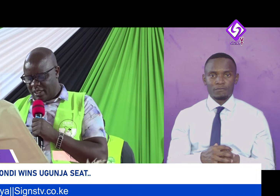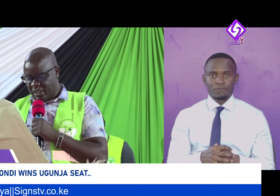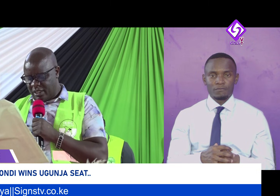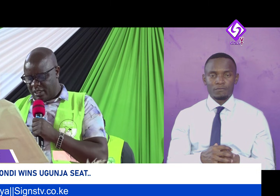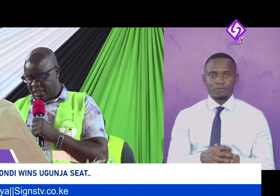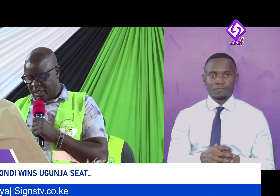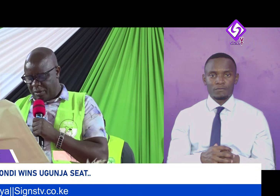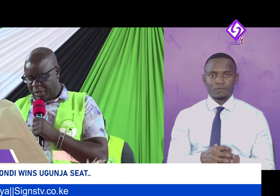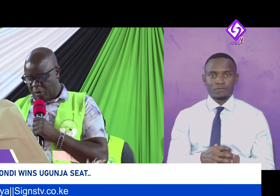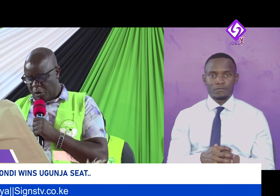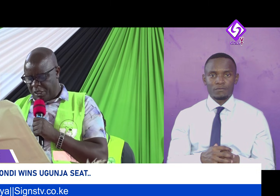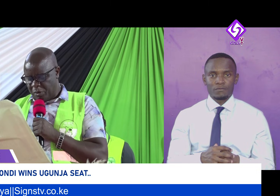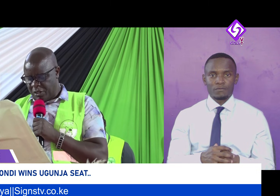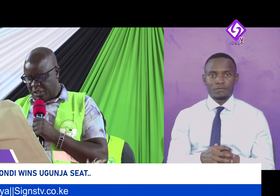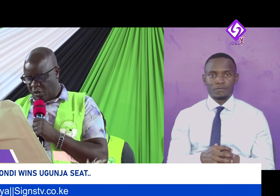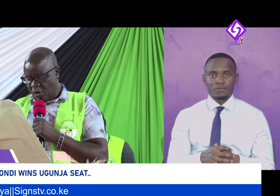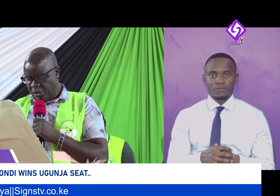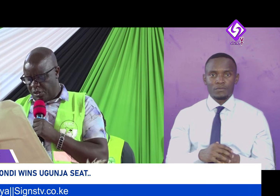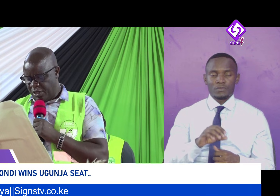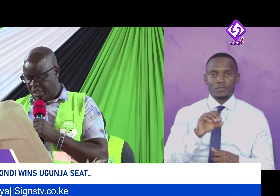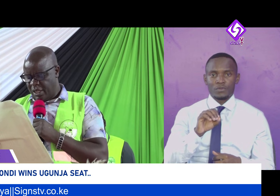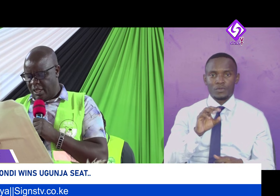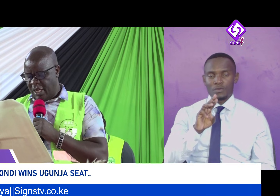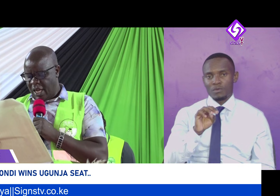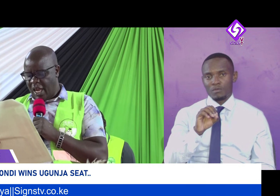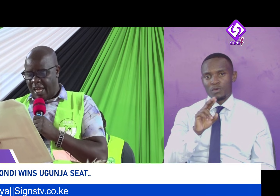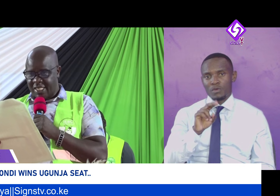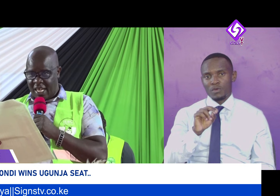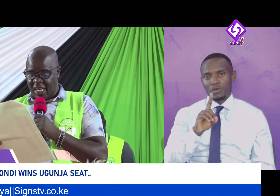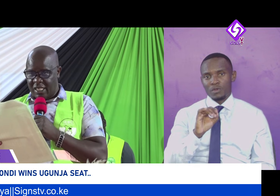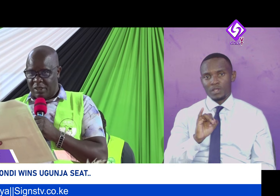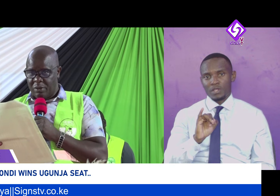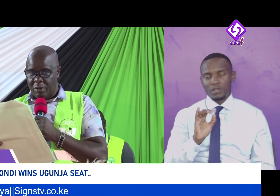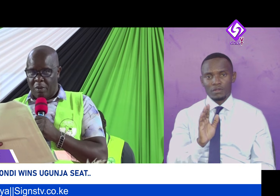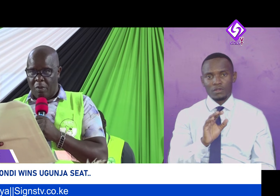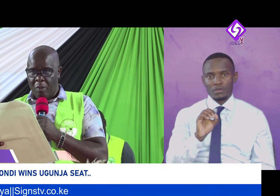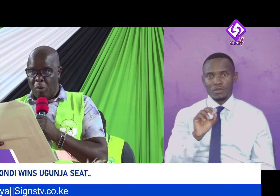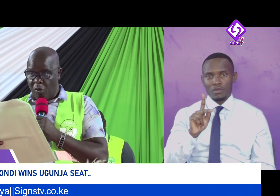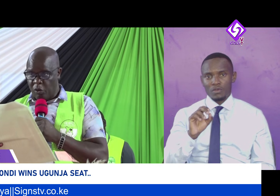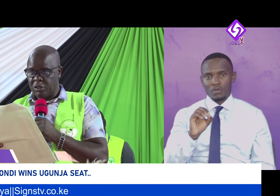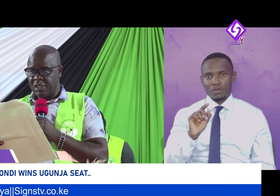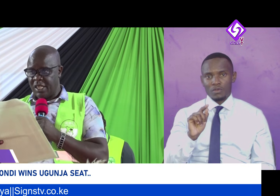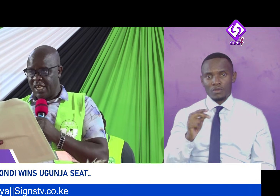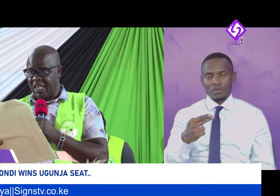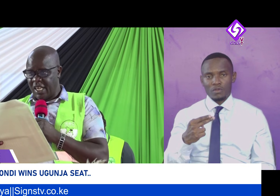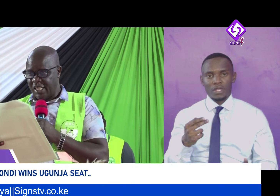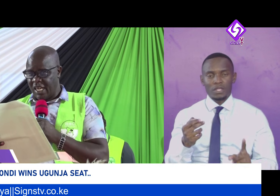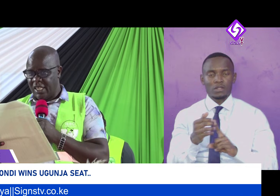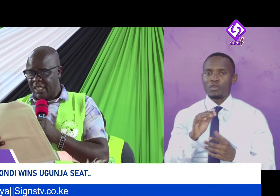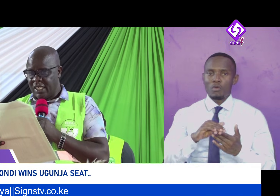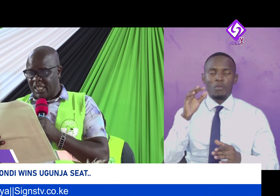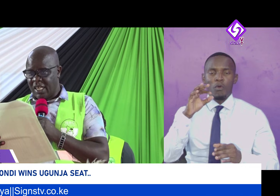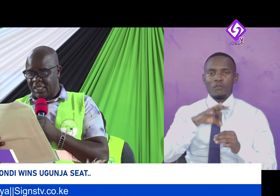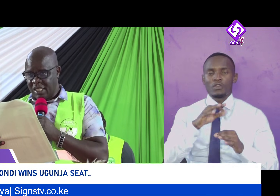one, Mr. Mondi Moses Okoth has garnered more votes than any